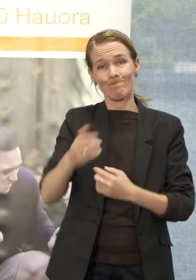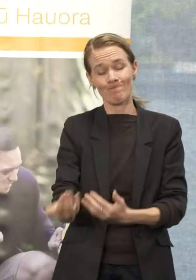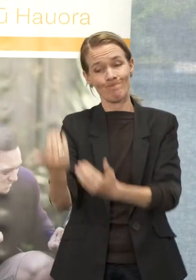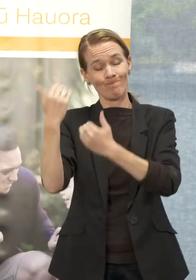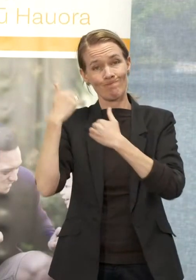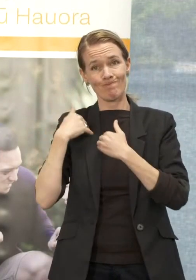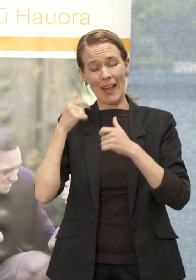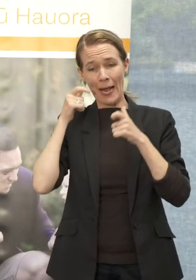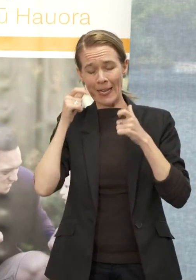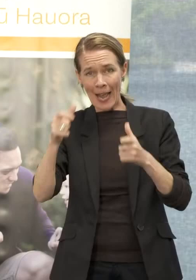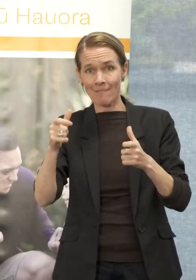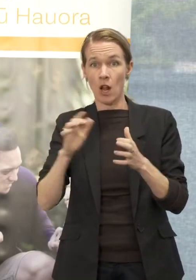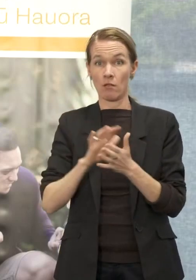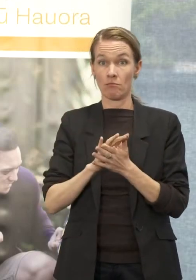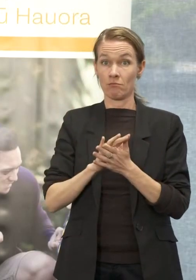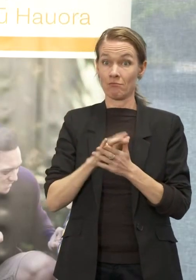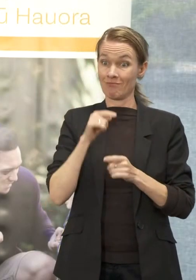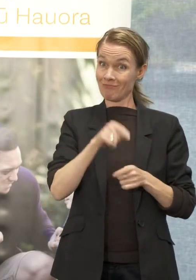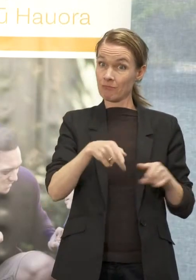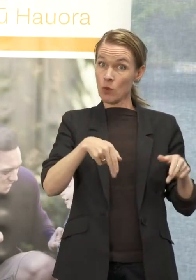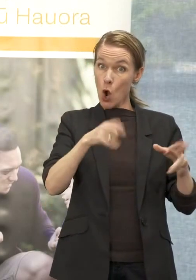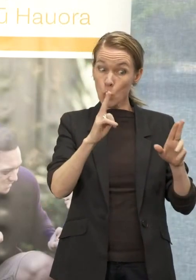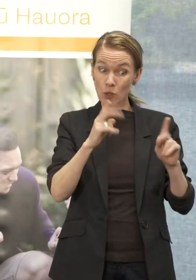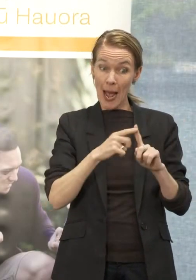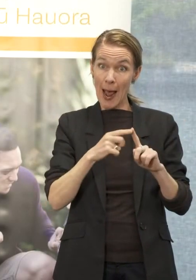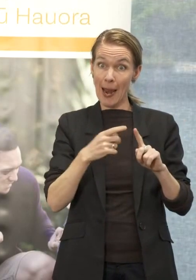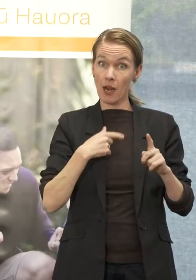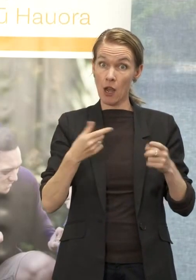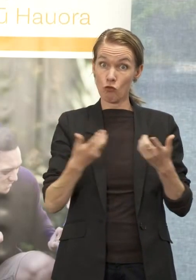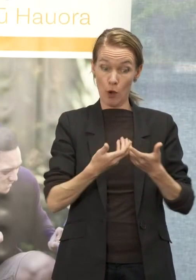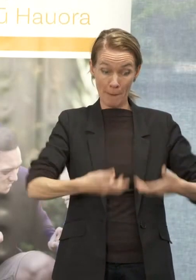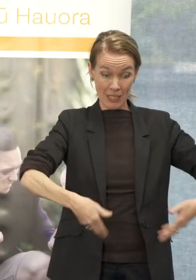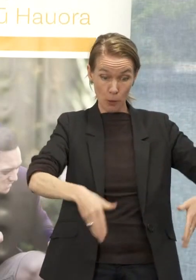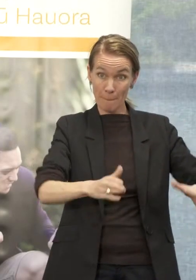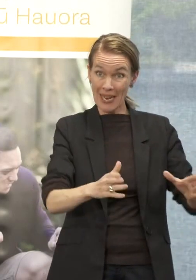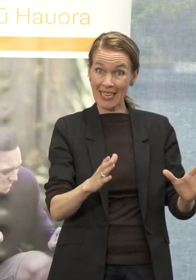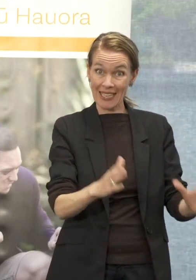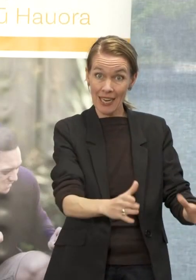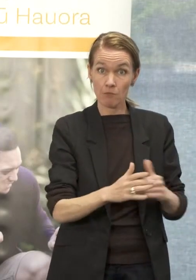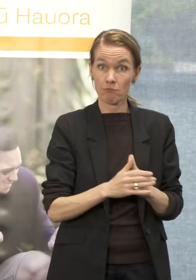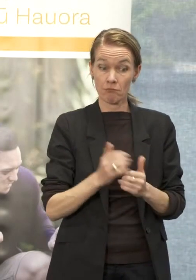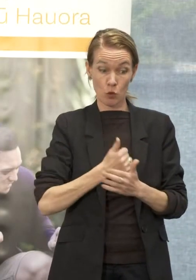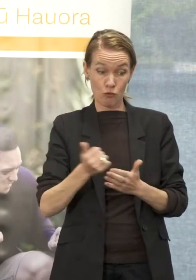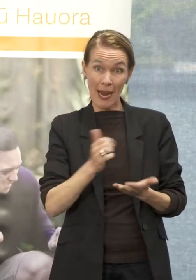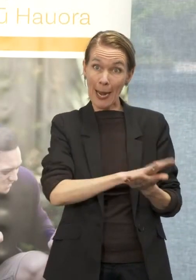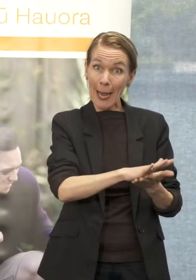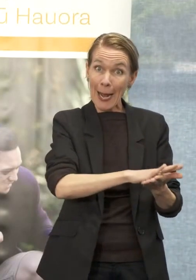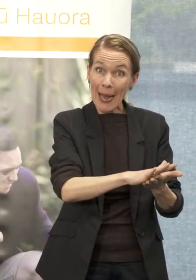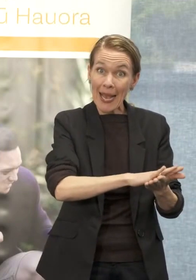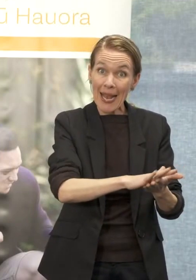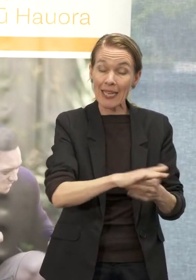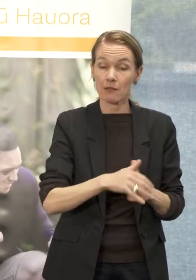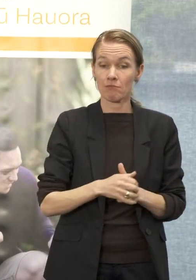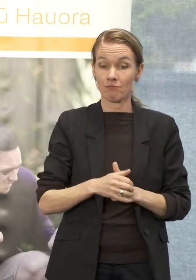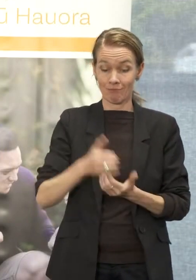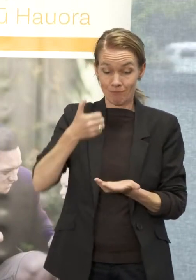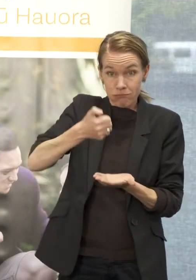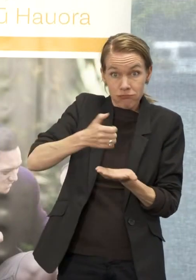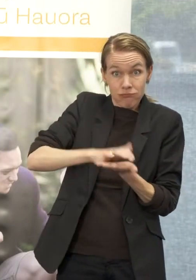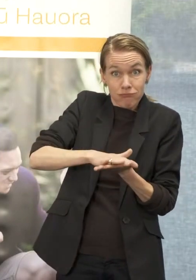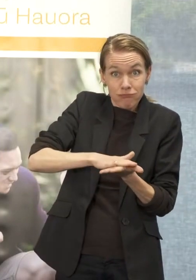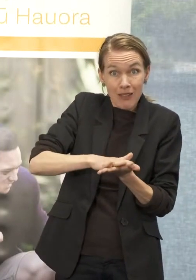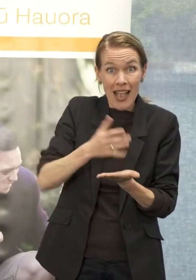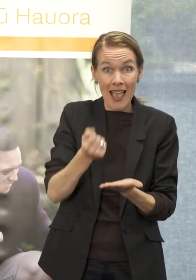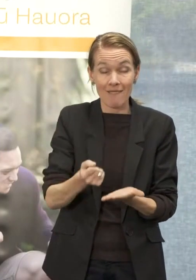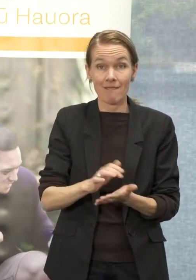bins are provided, bins are cleaned regularly, hand sanitizer is provided for people, and advice given that when they were using